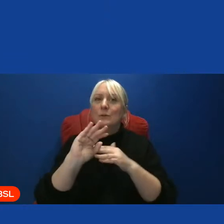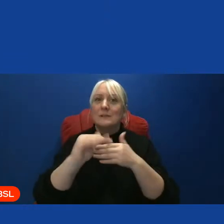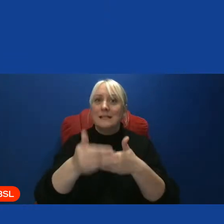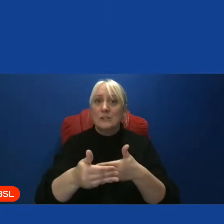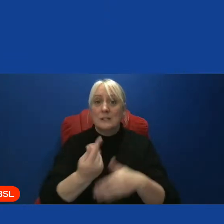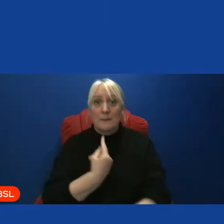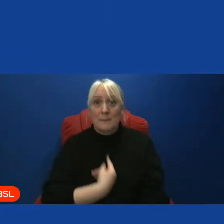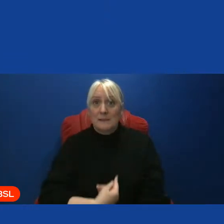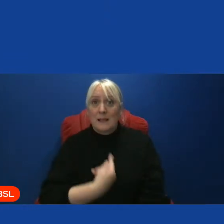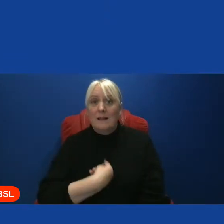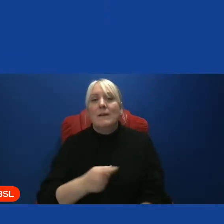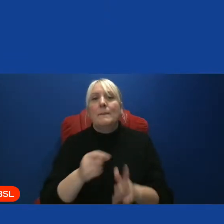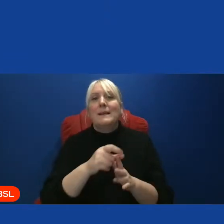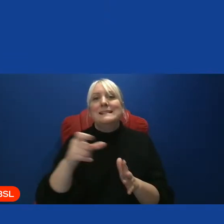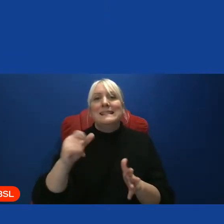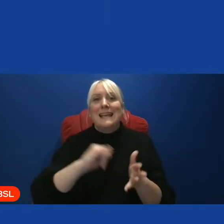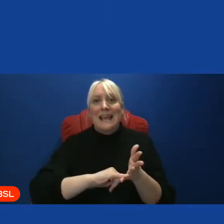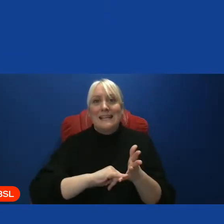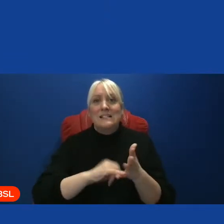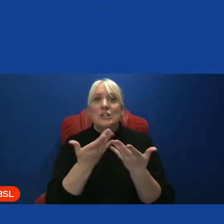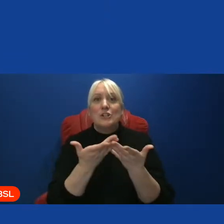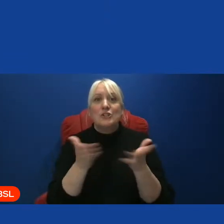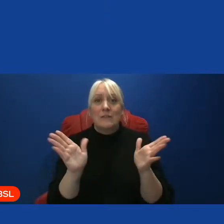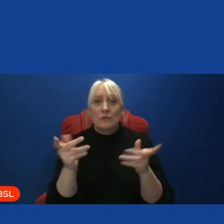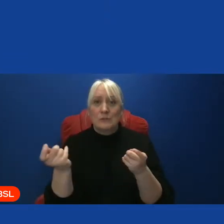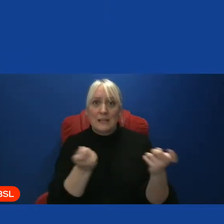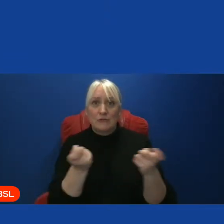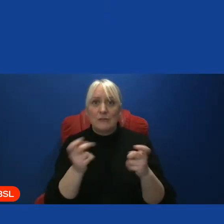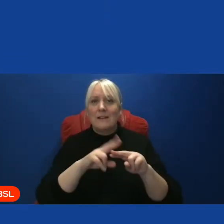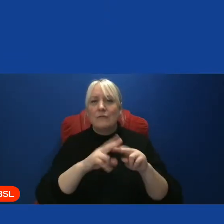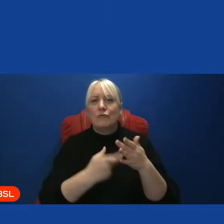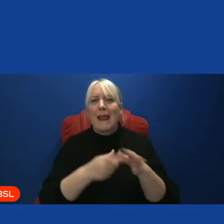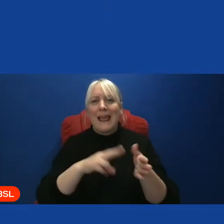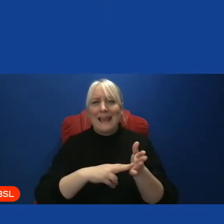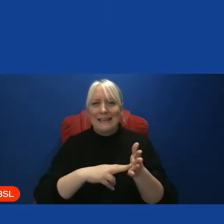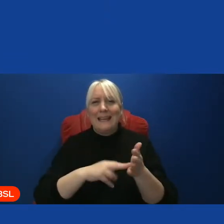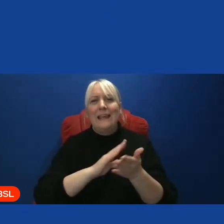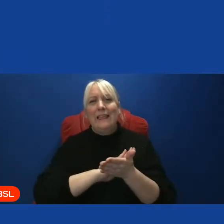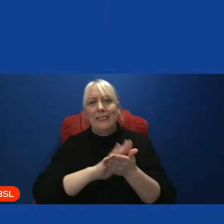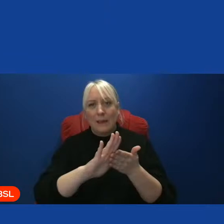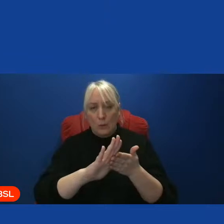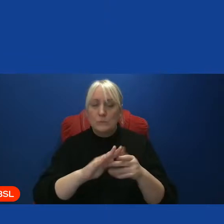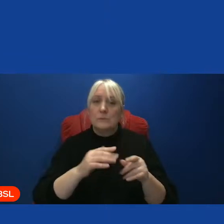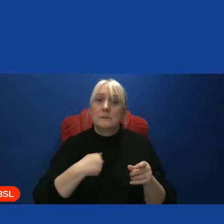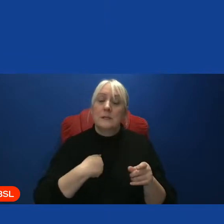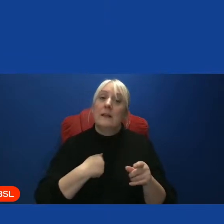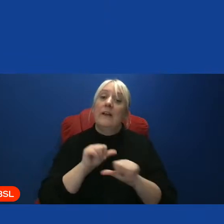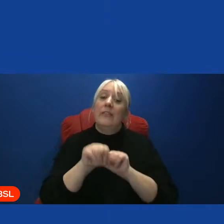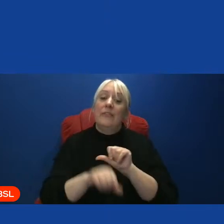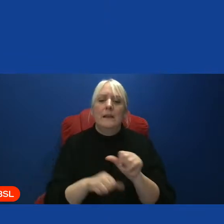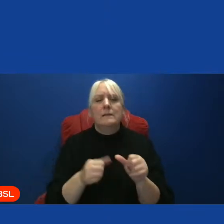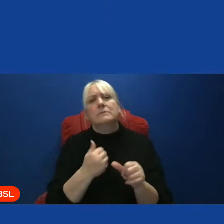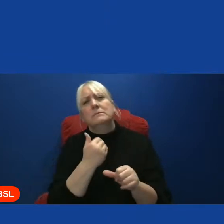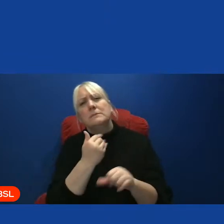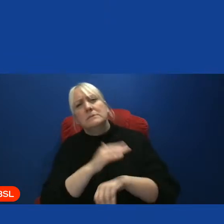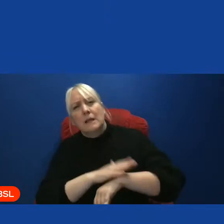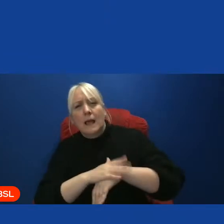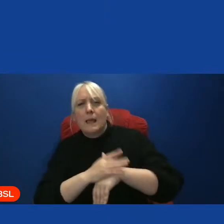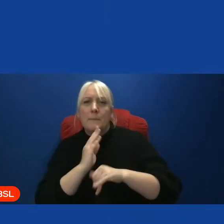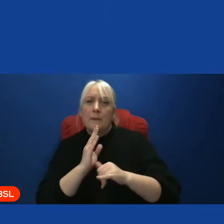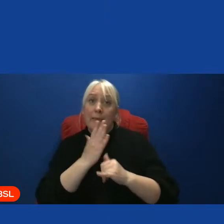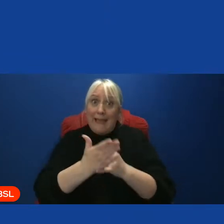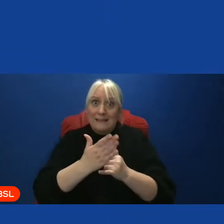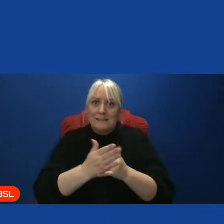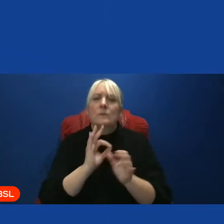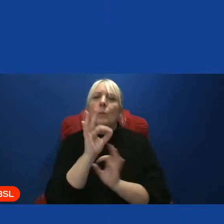the PCS General Secretary, Fran Heathcote, and then there will be plenty of time for questions to be put to Fran about PCS's